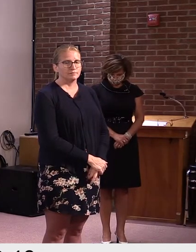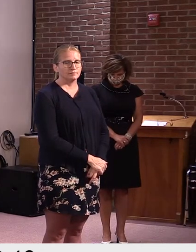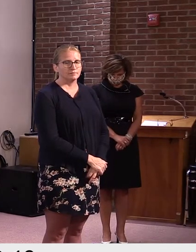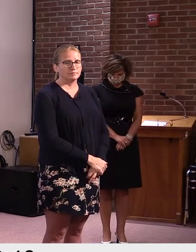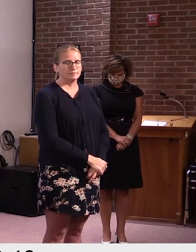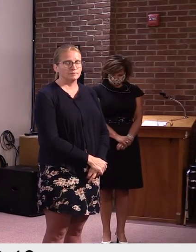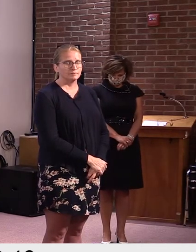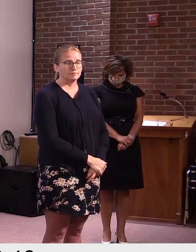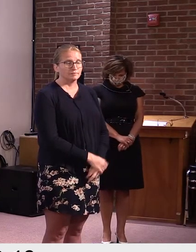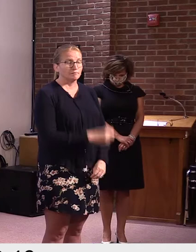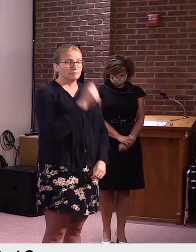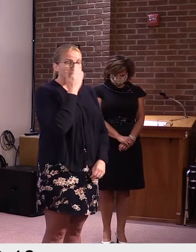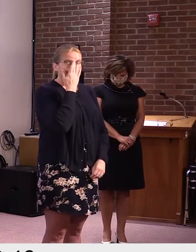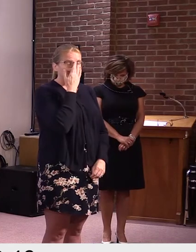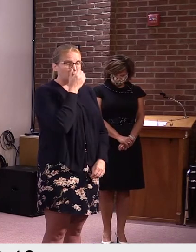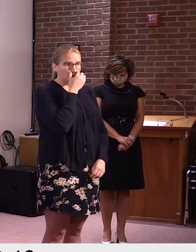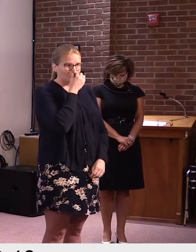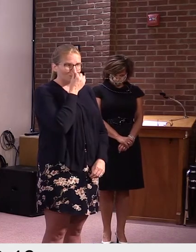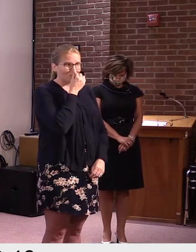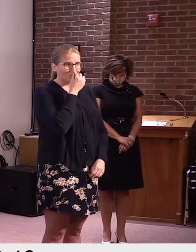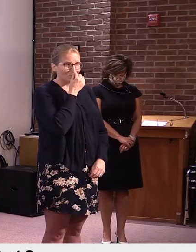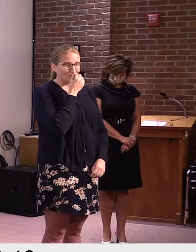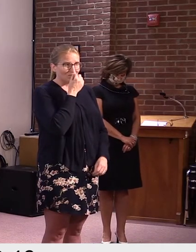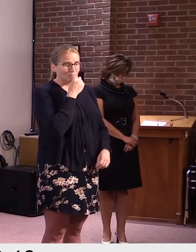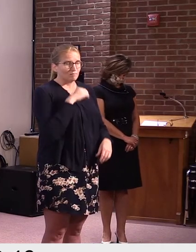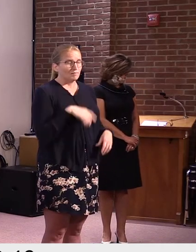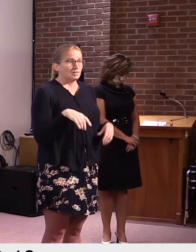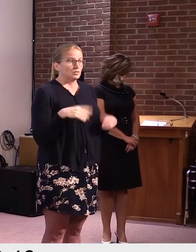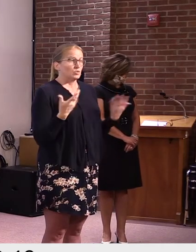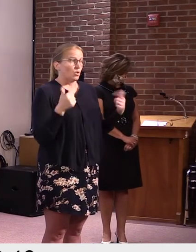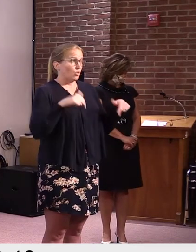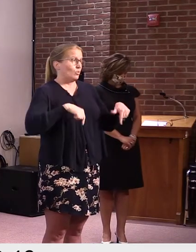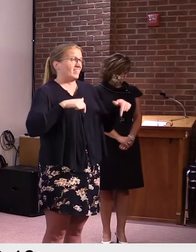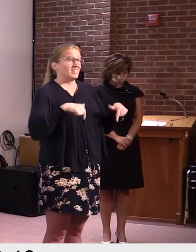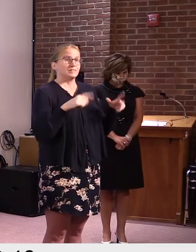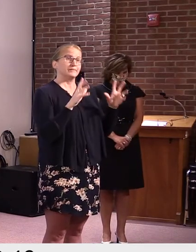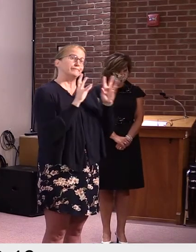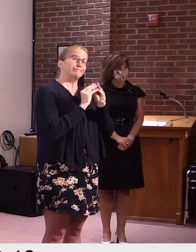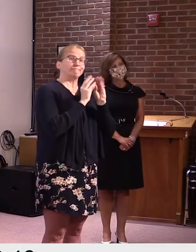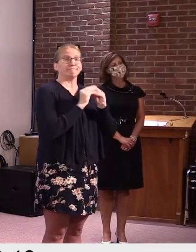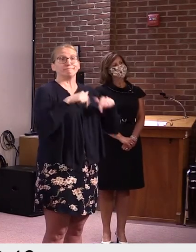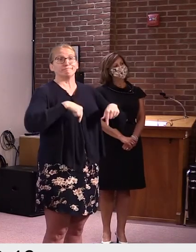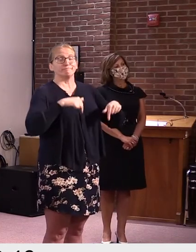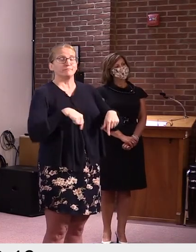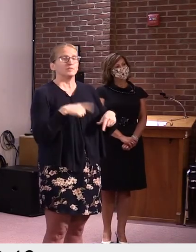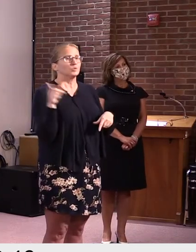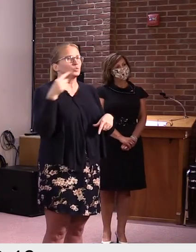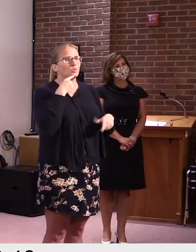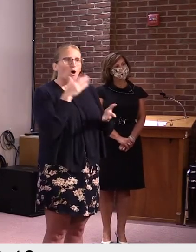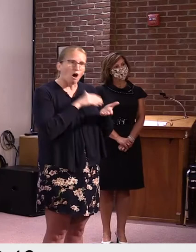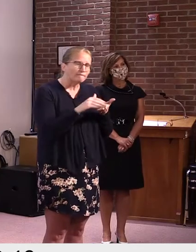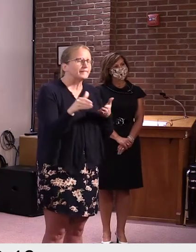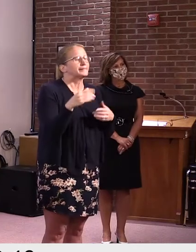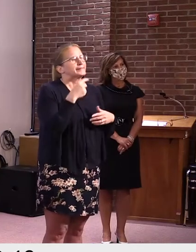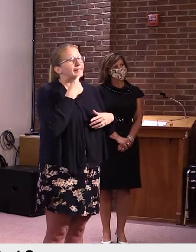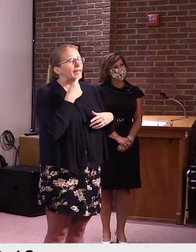It's been said frequently in these briefings that things will change